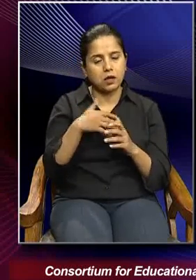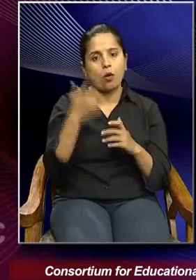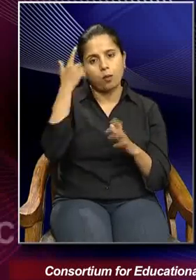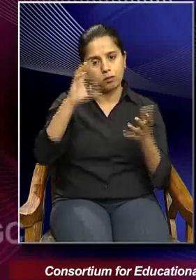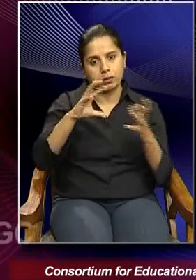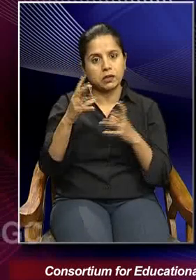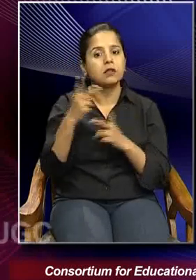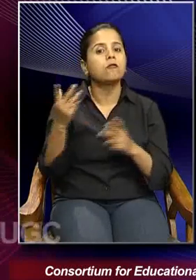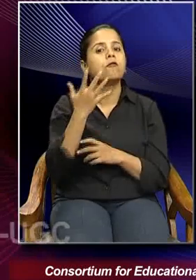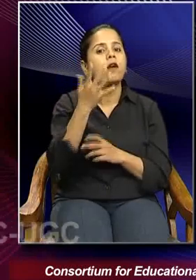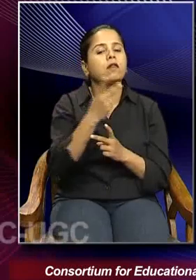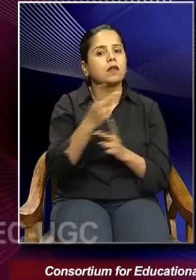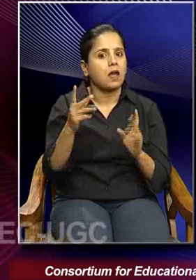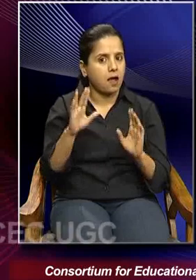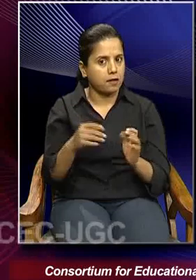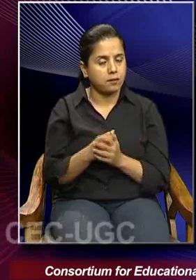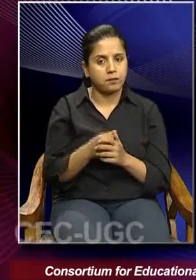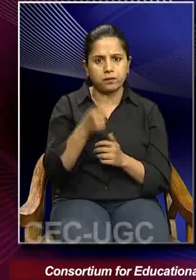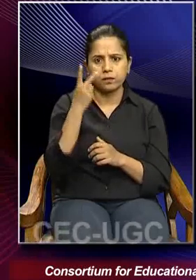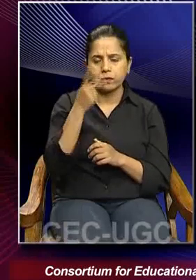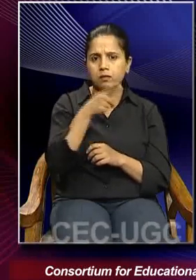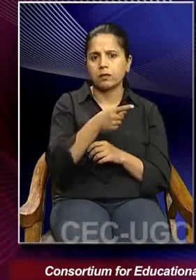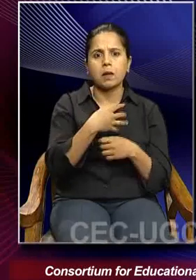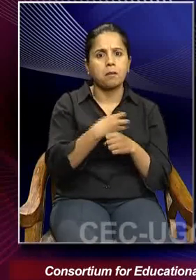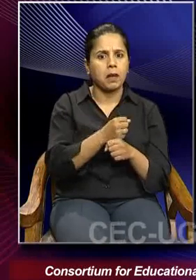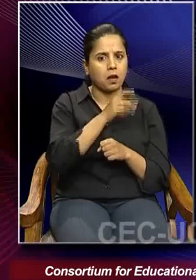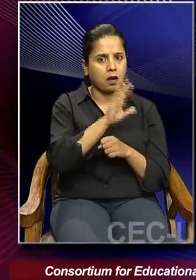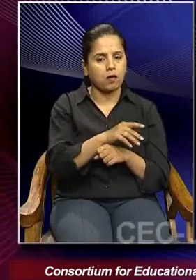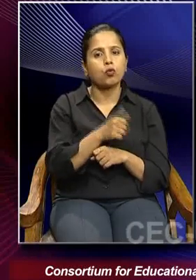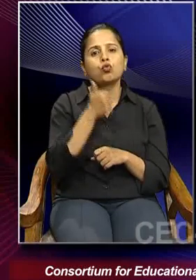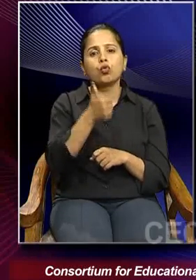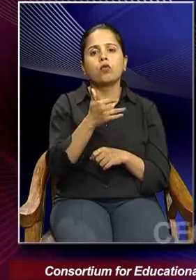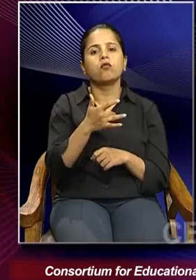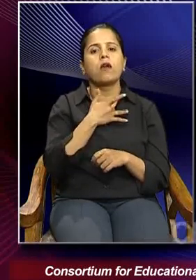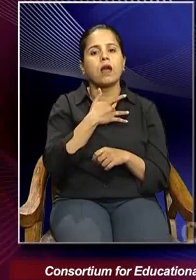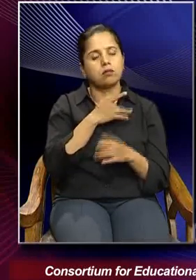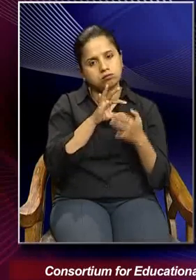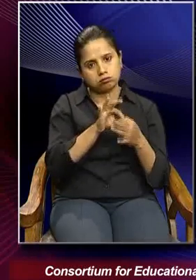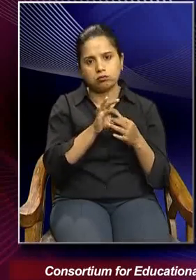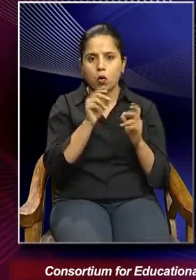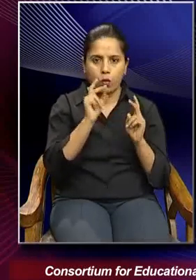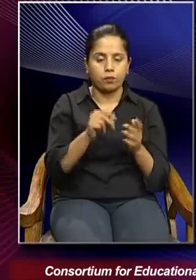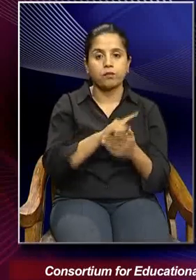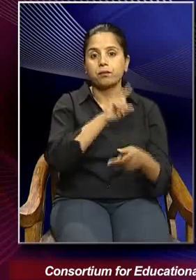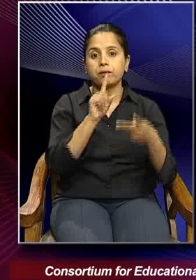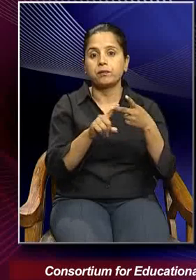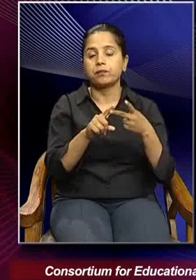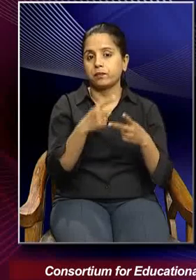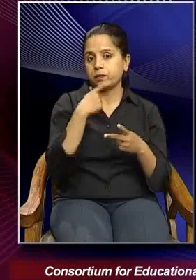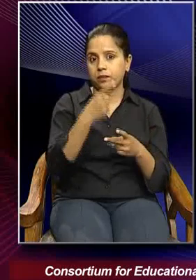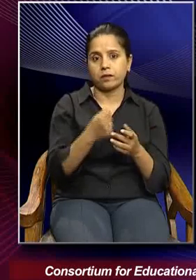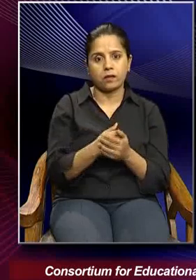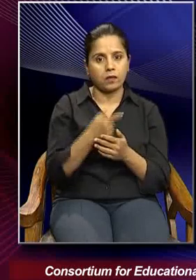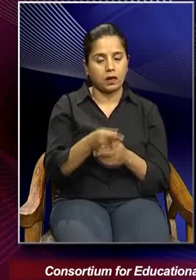organs, and is seen to be producing good deeds. The second one, which is of